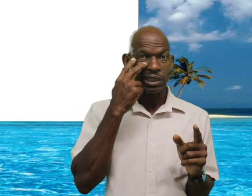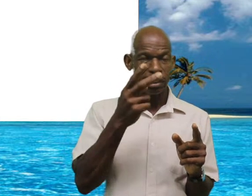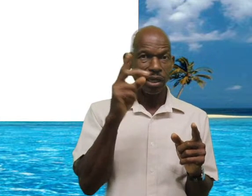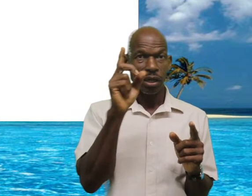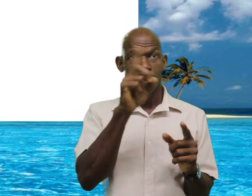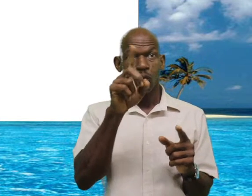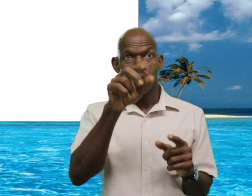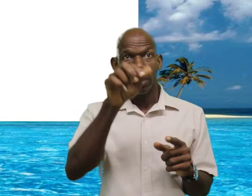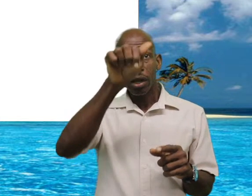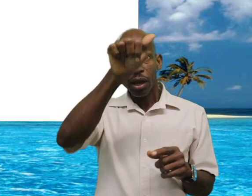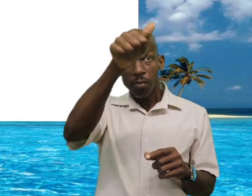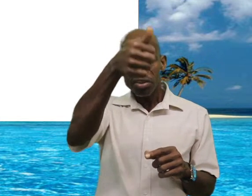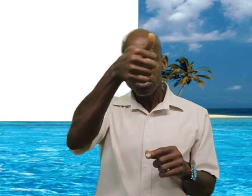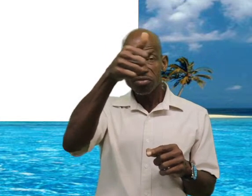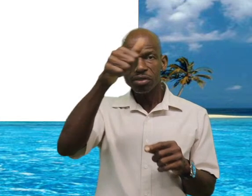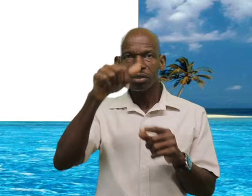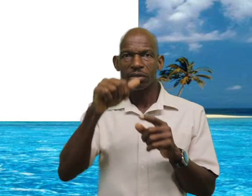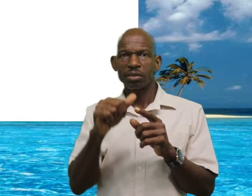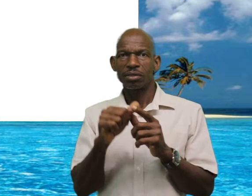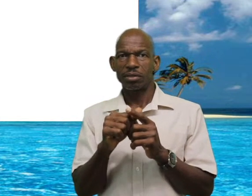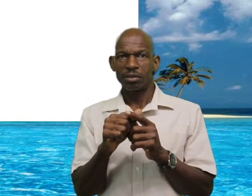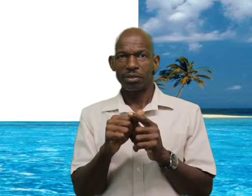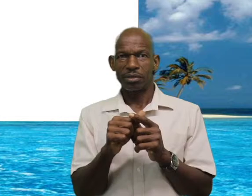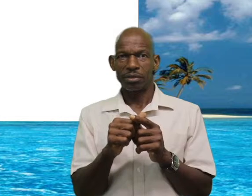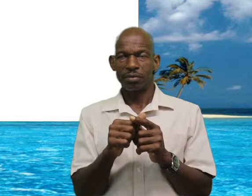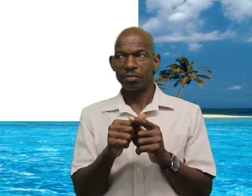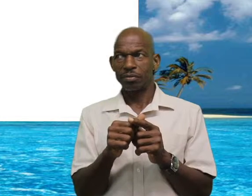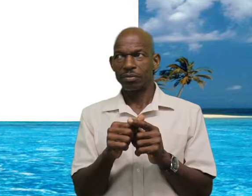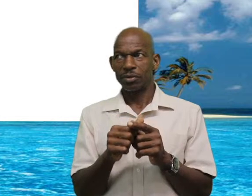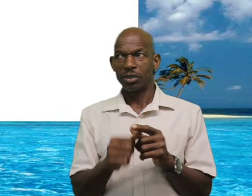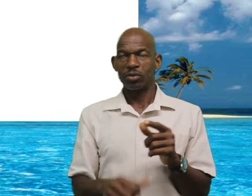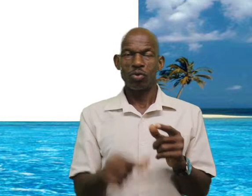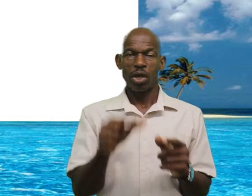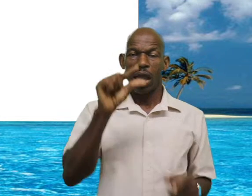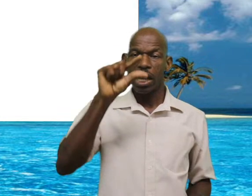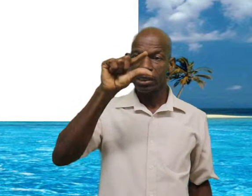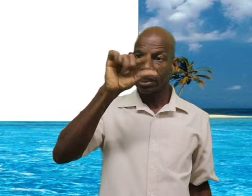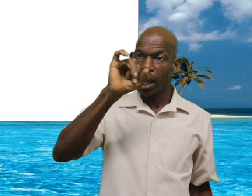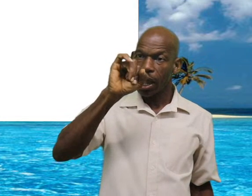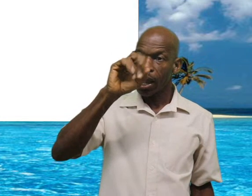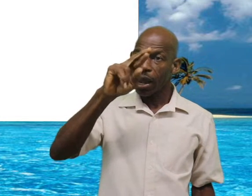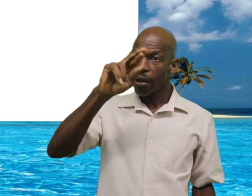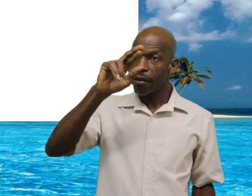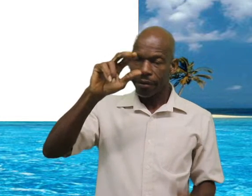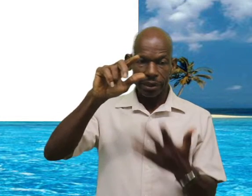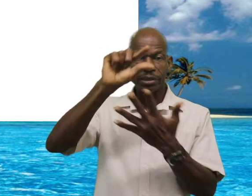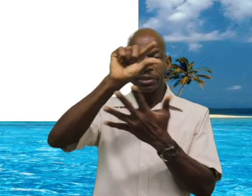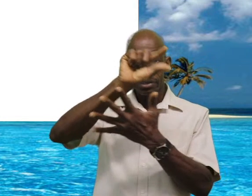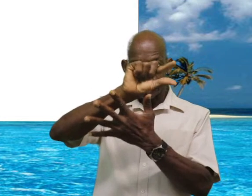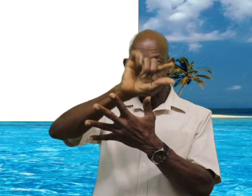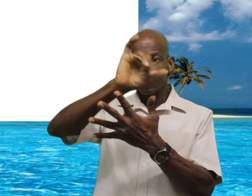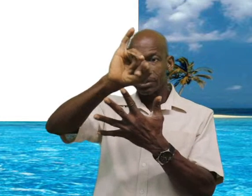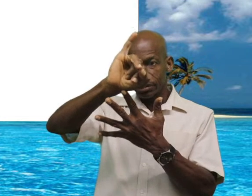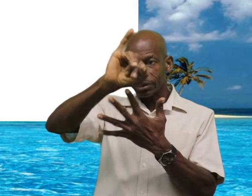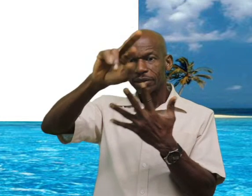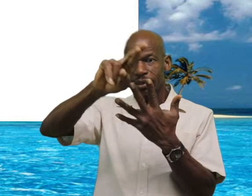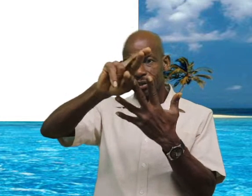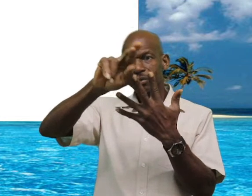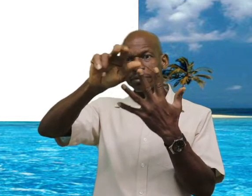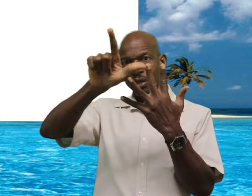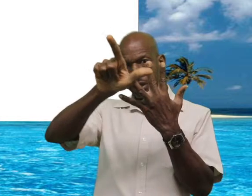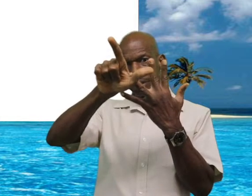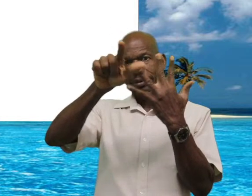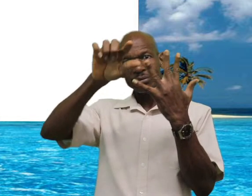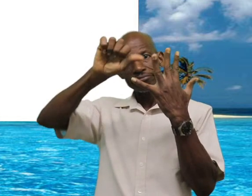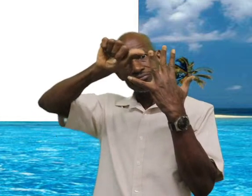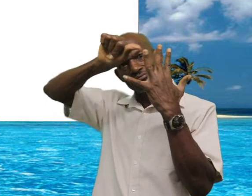where the apostrophe comes after the word girl, which is one, mean one, is singular. Girl's pen, that